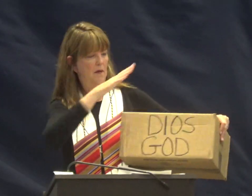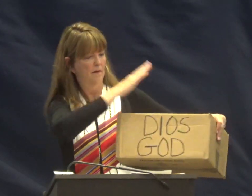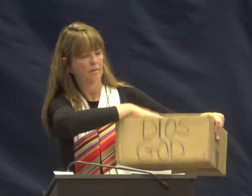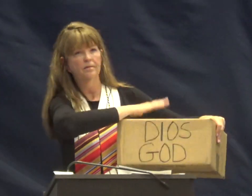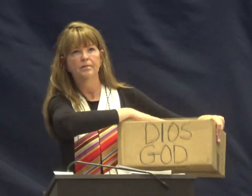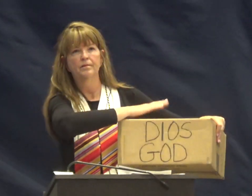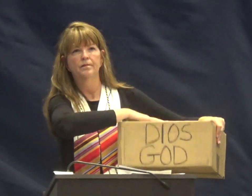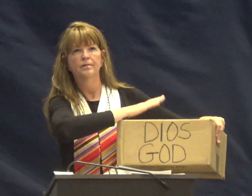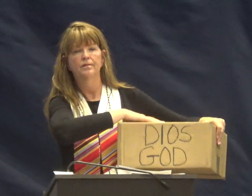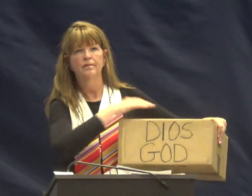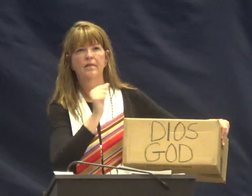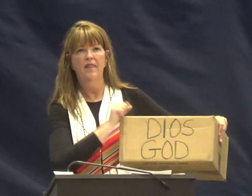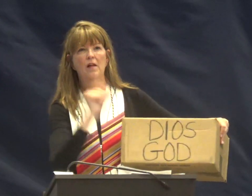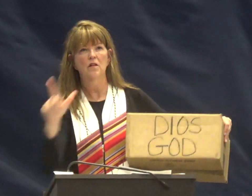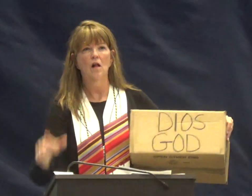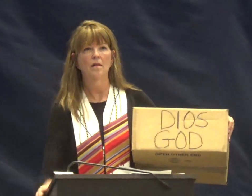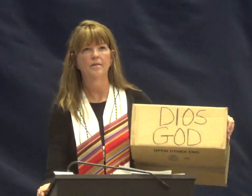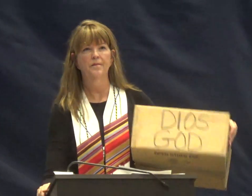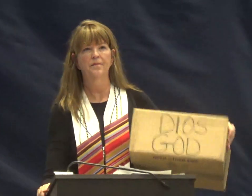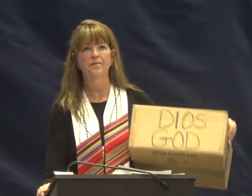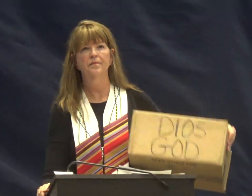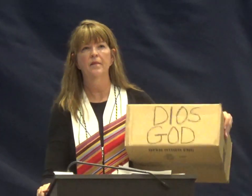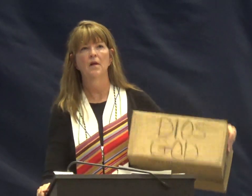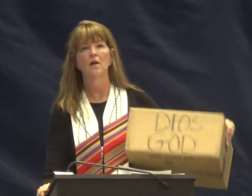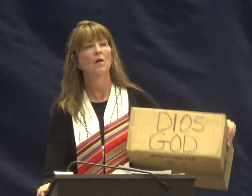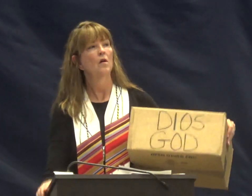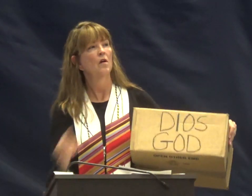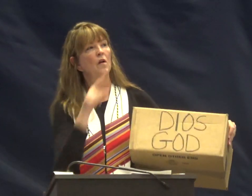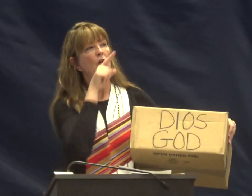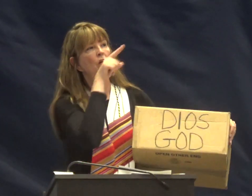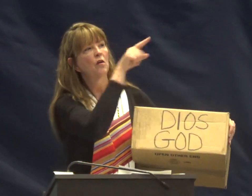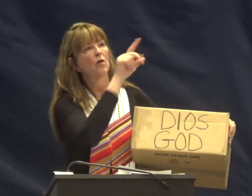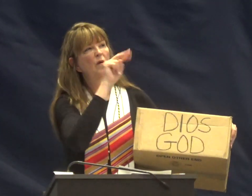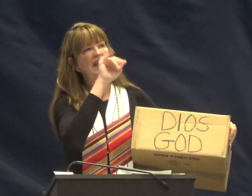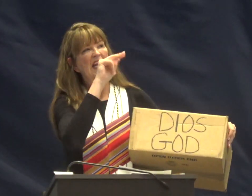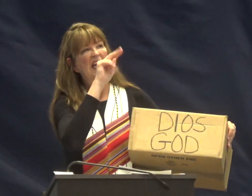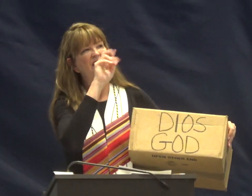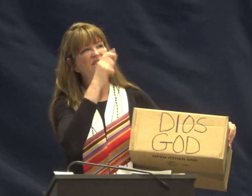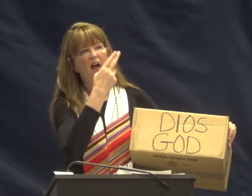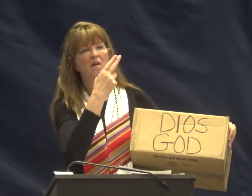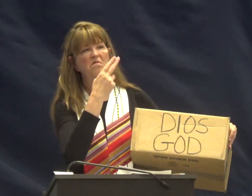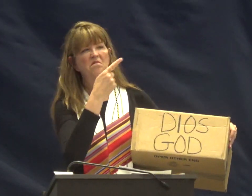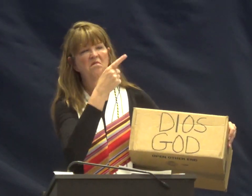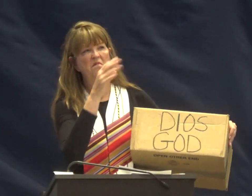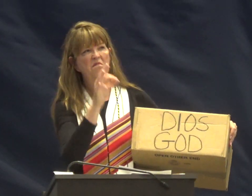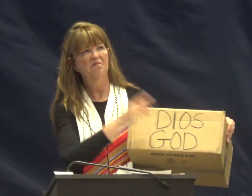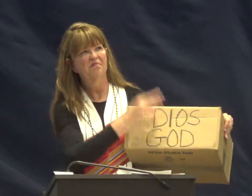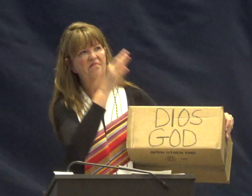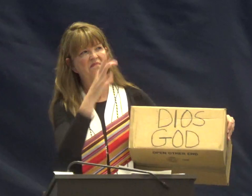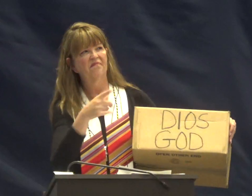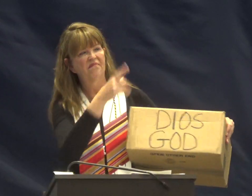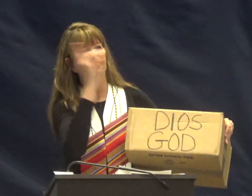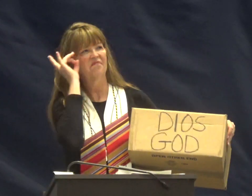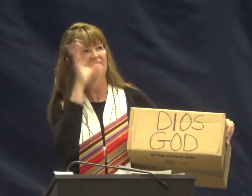Jonah thought that God was limited in scope to this box, and that's it.